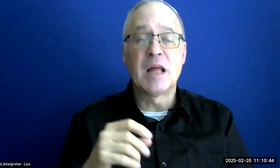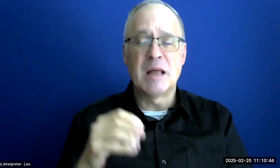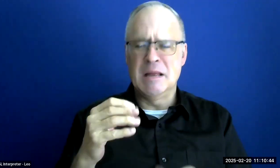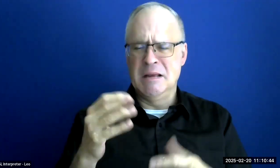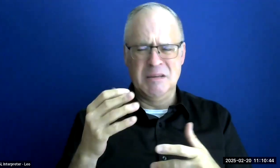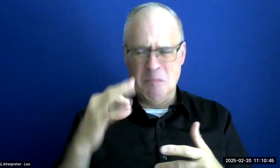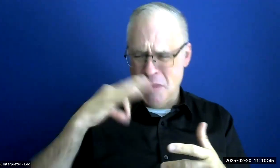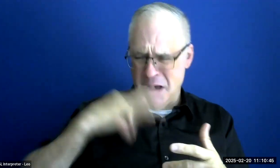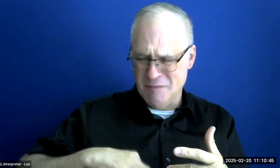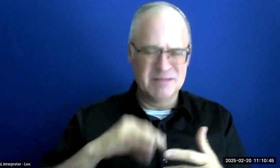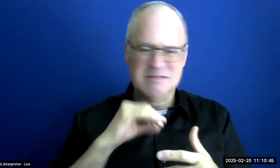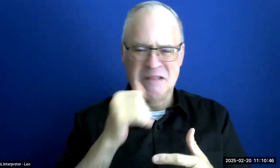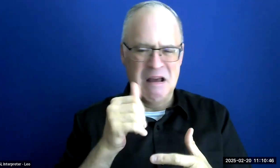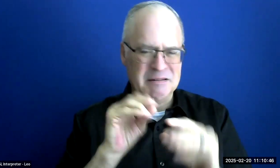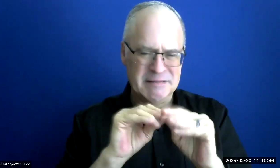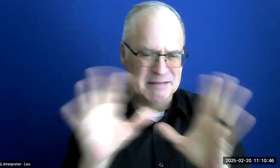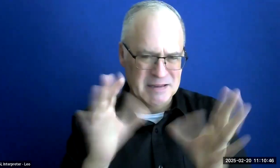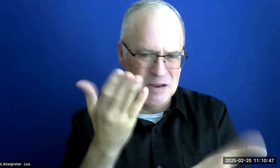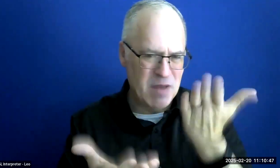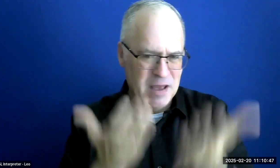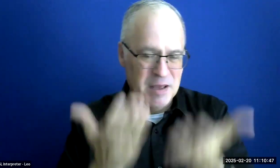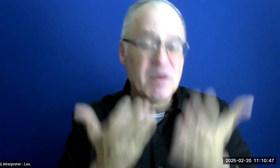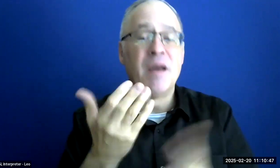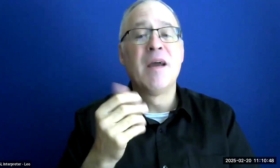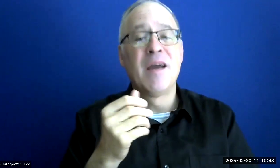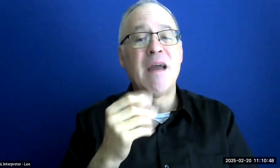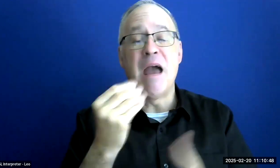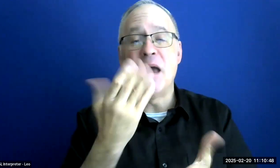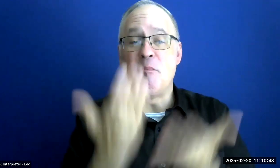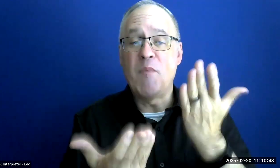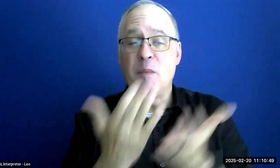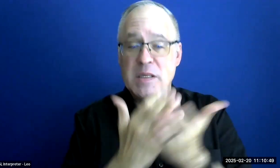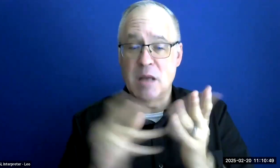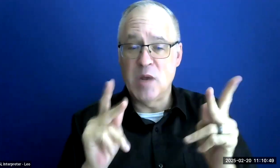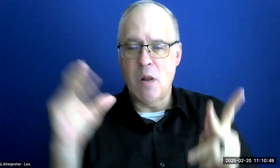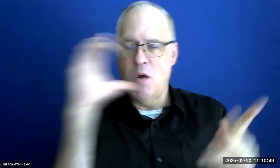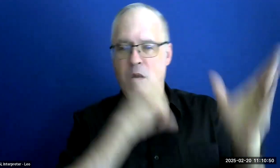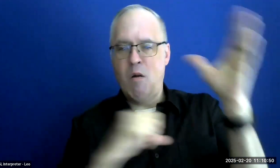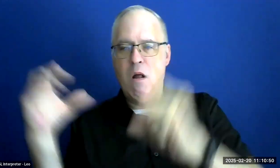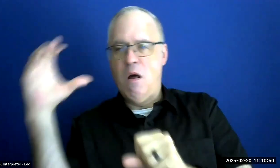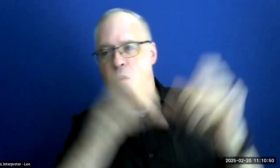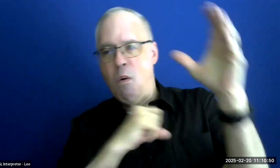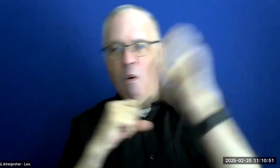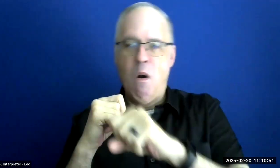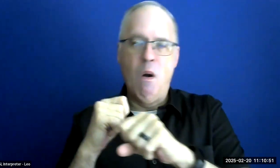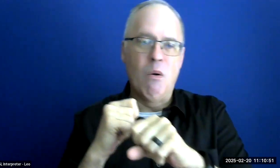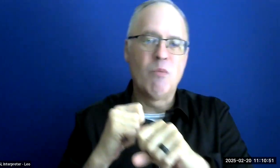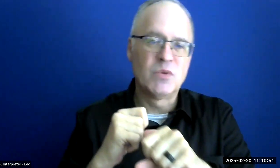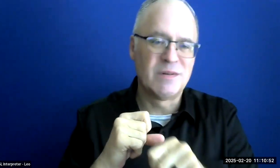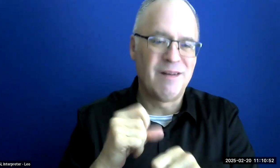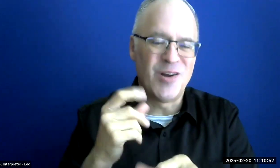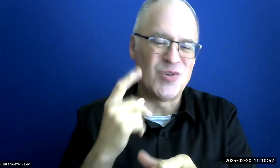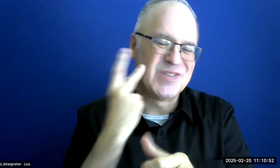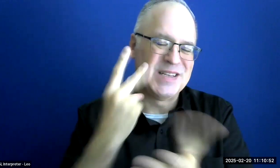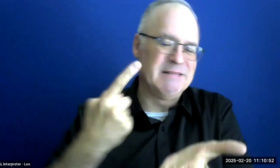clear. Additionally, misinformation or assumptions may be shaping the conversation in your annual conference.